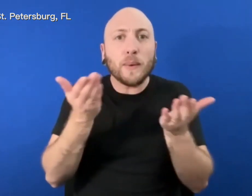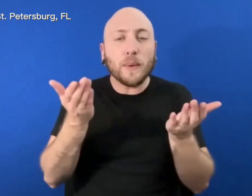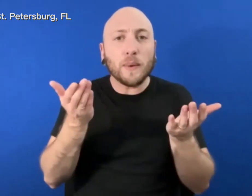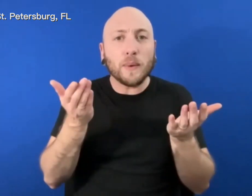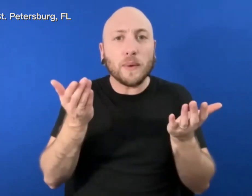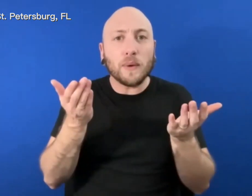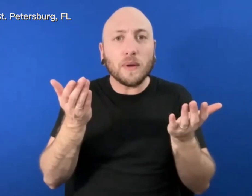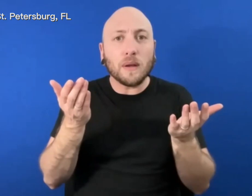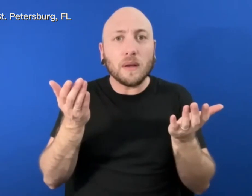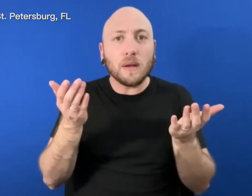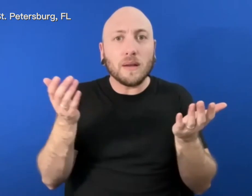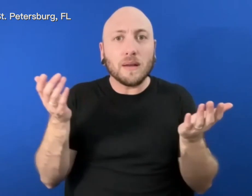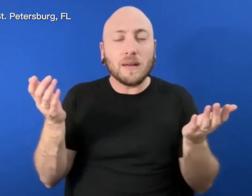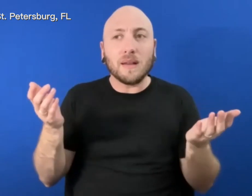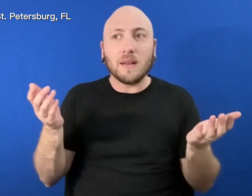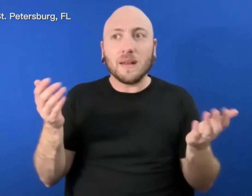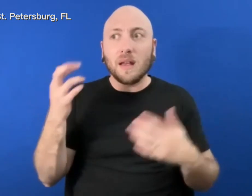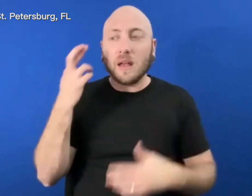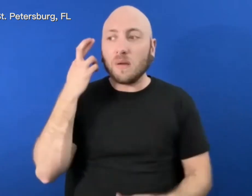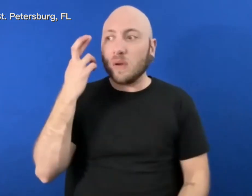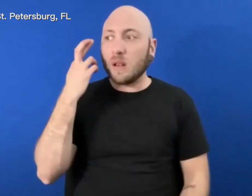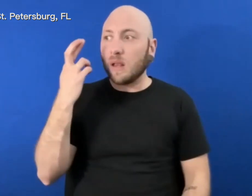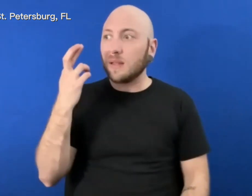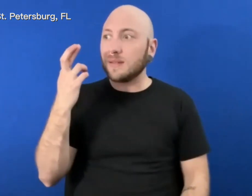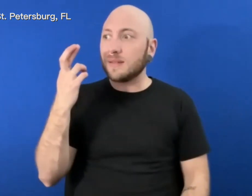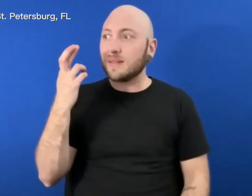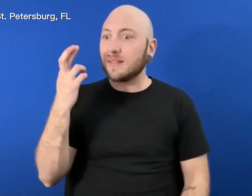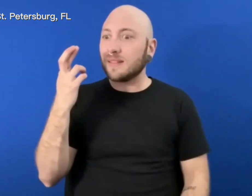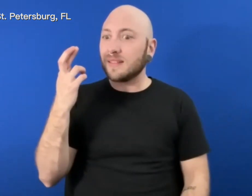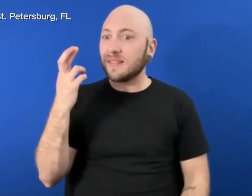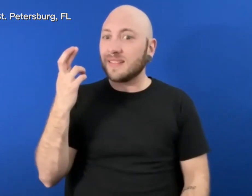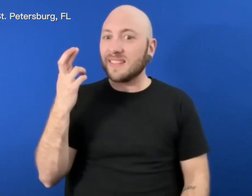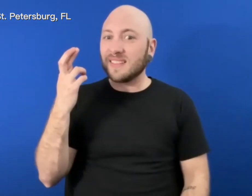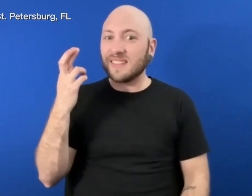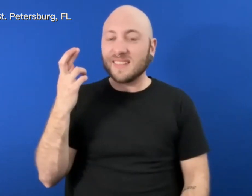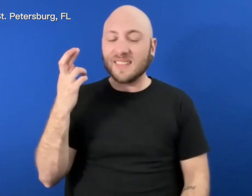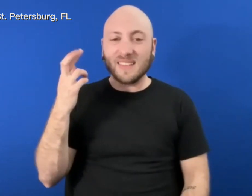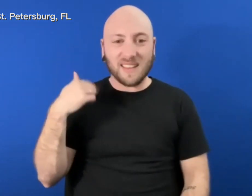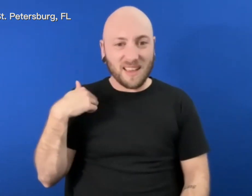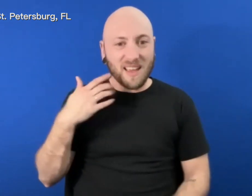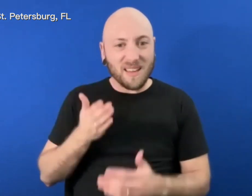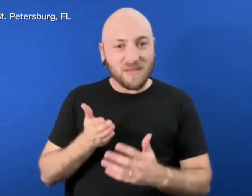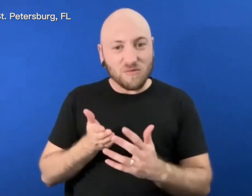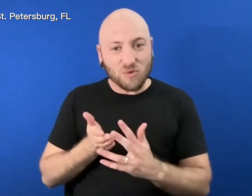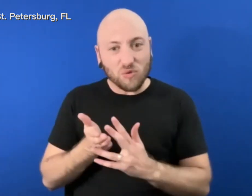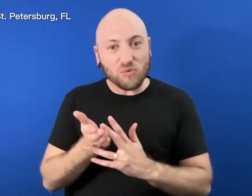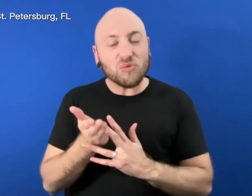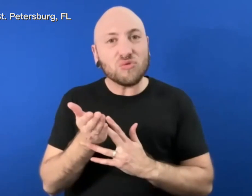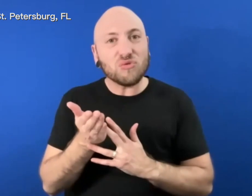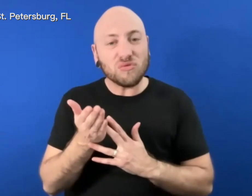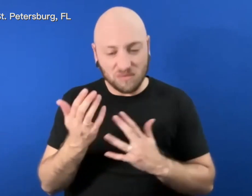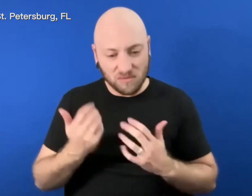like realize that I had just gone through that phase and gone through the ninth step.